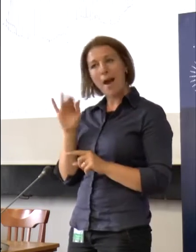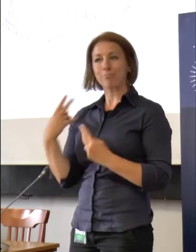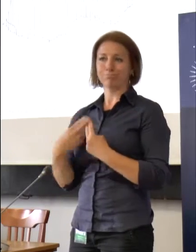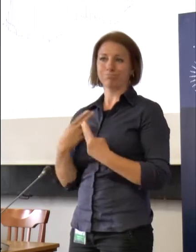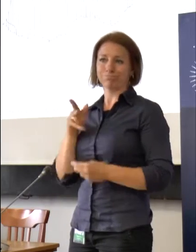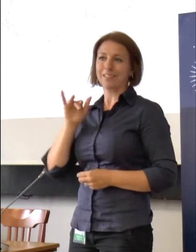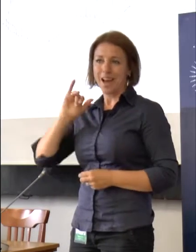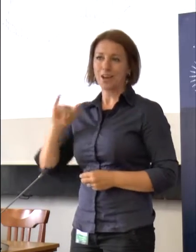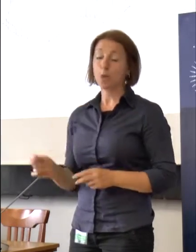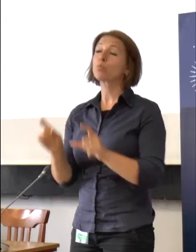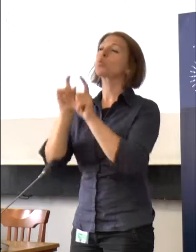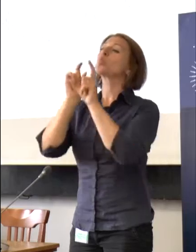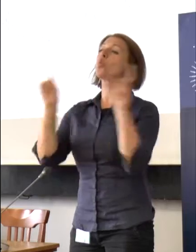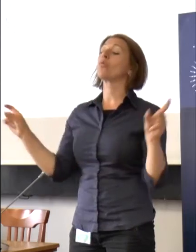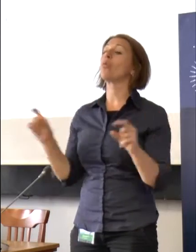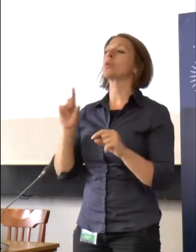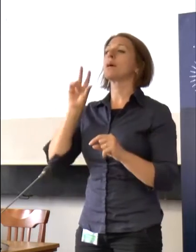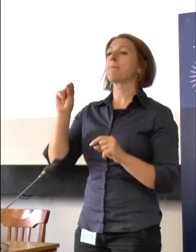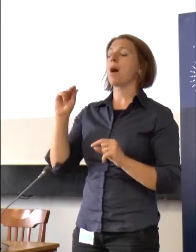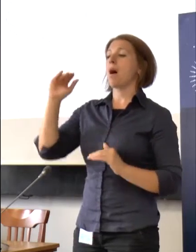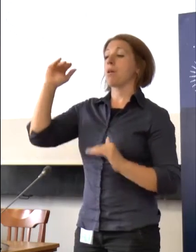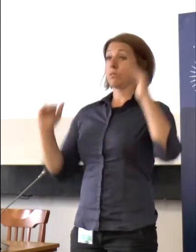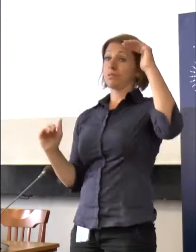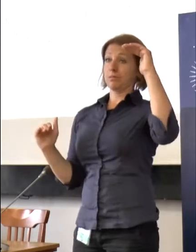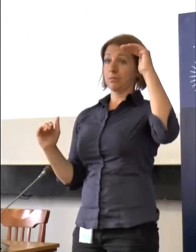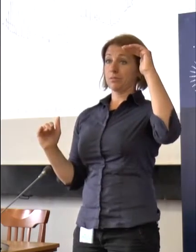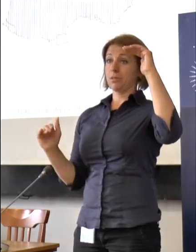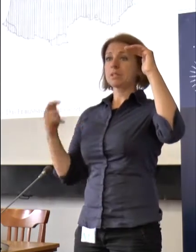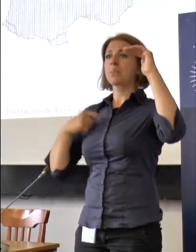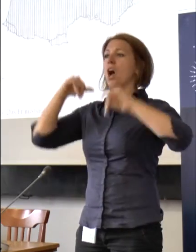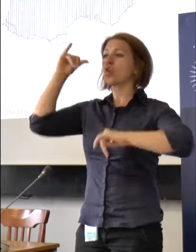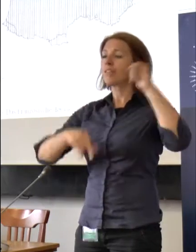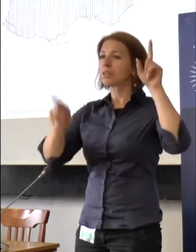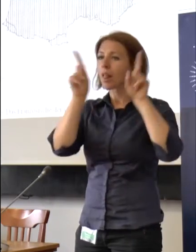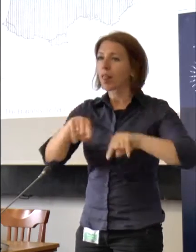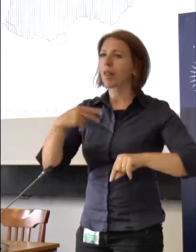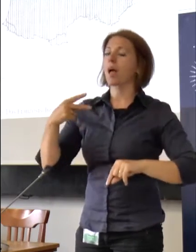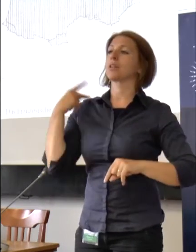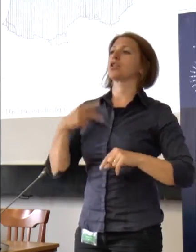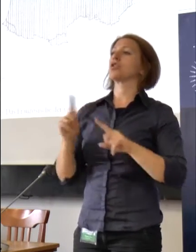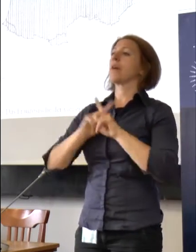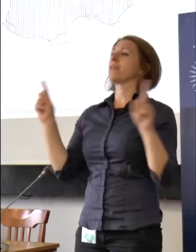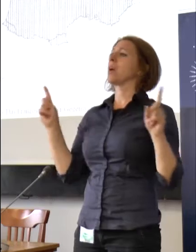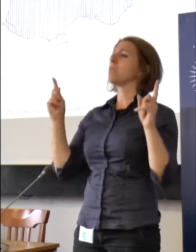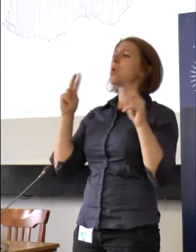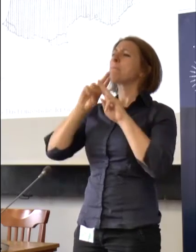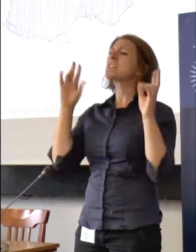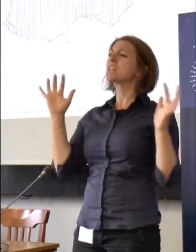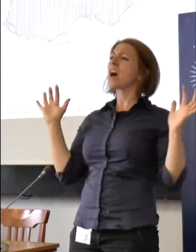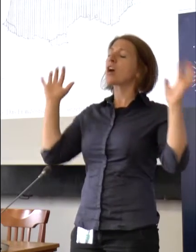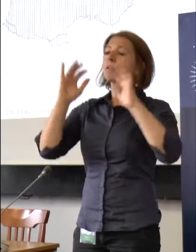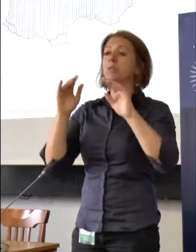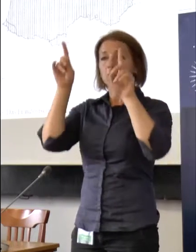high discourses are done more and more only in English, if you speak about, let's say once more,